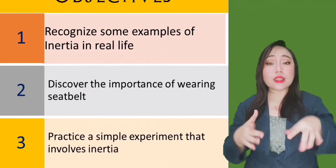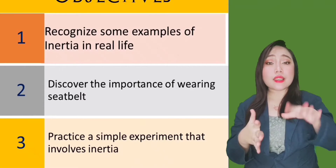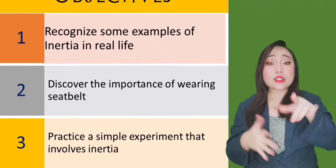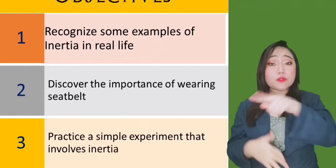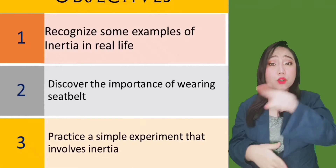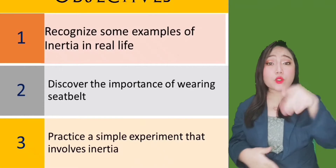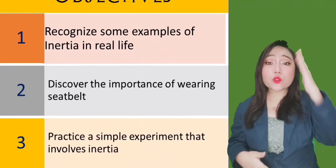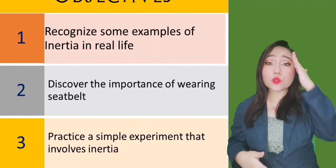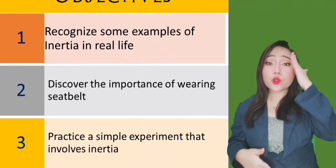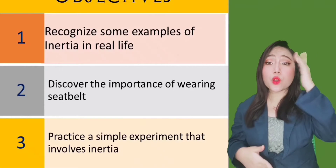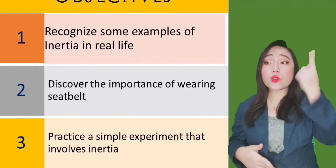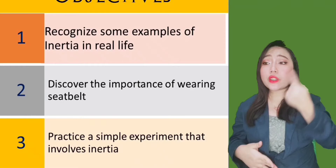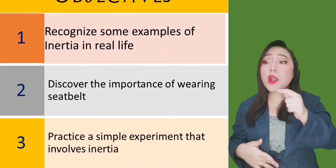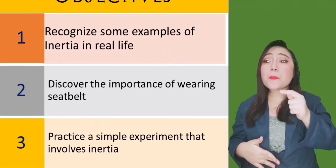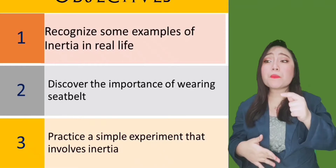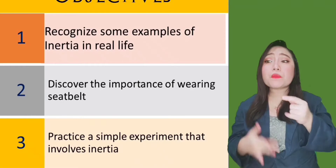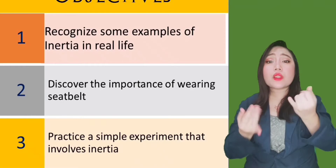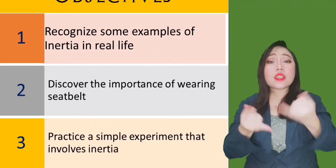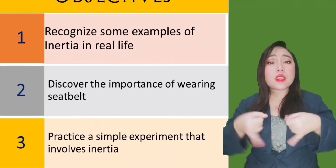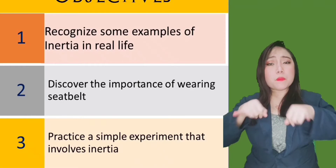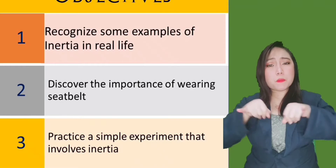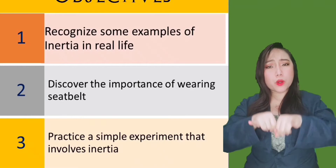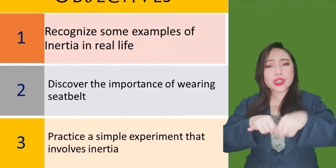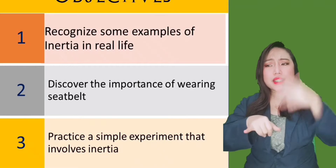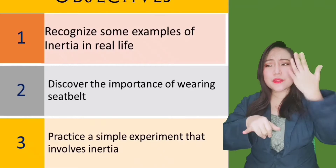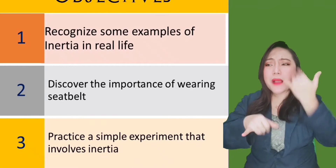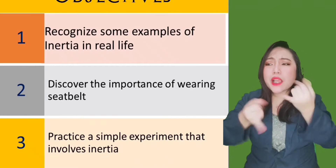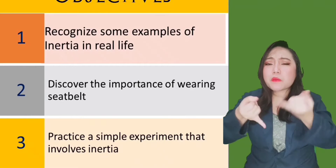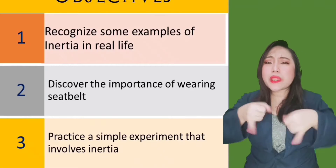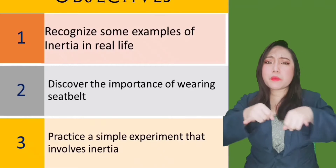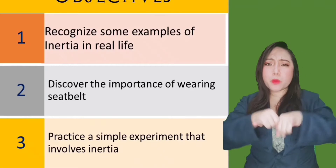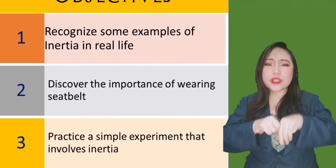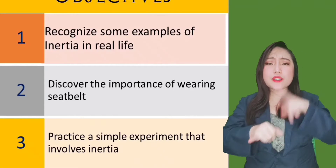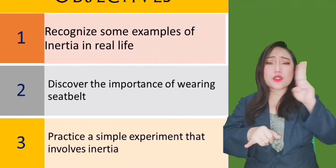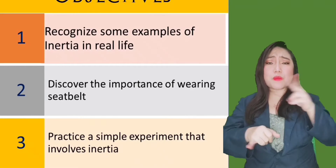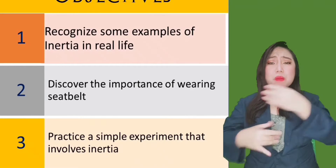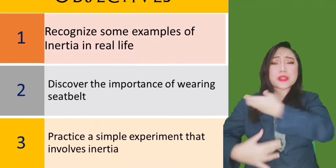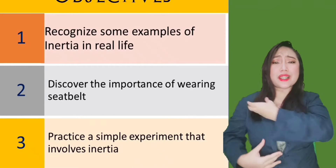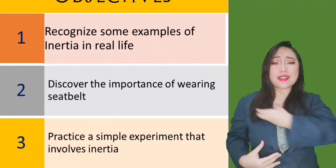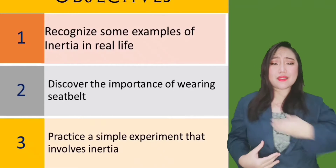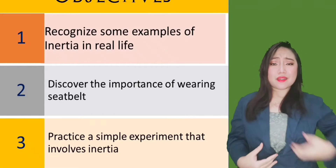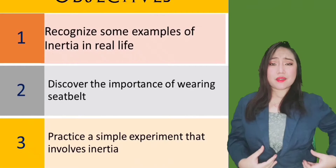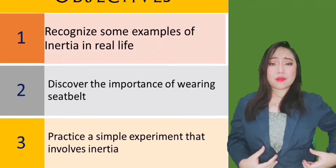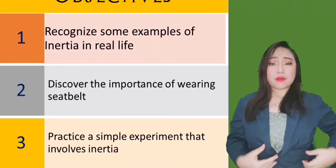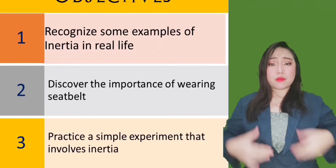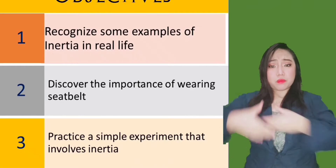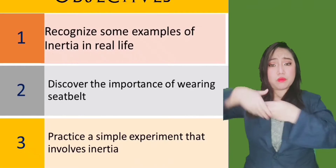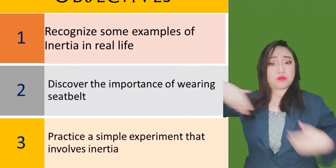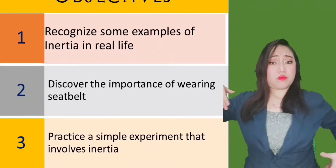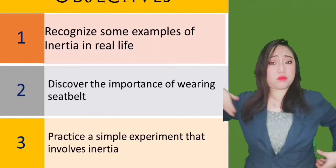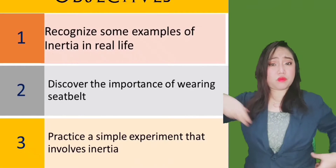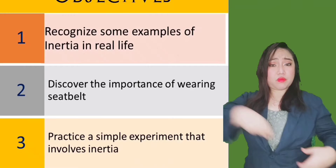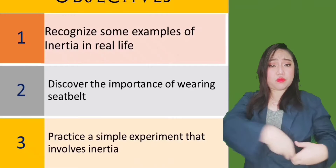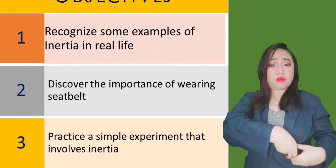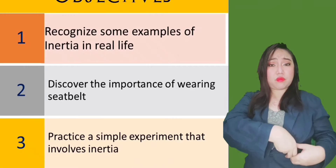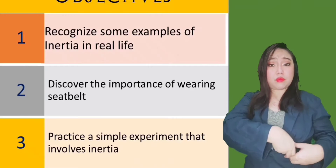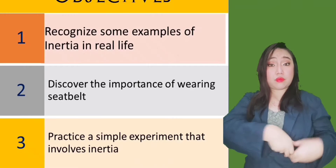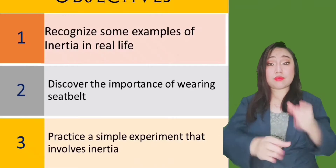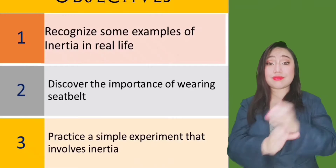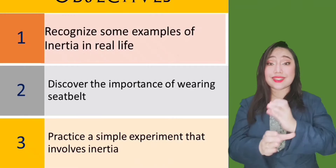2 is for you to discover the importance of wearing a